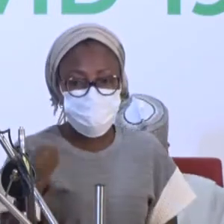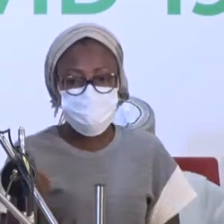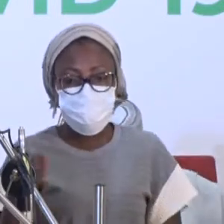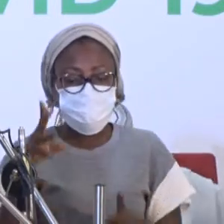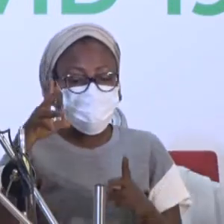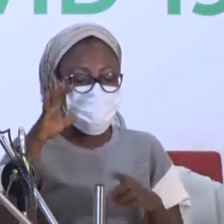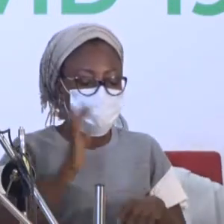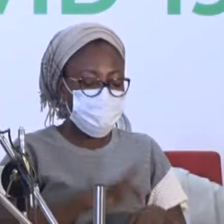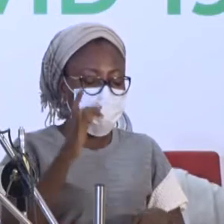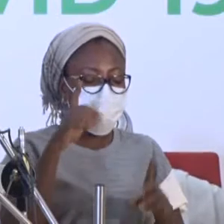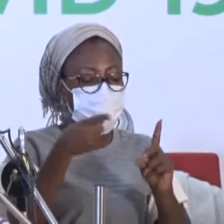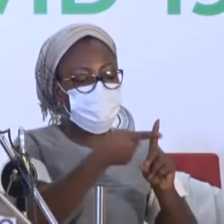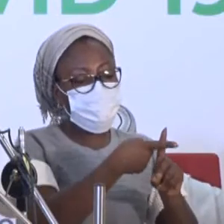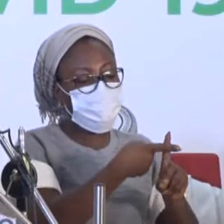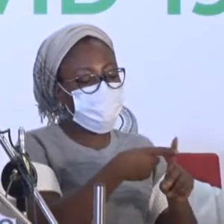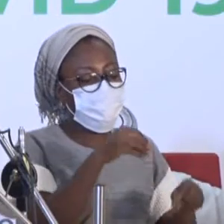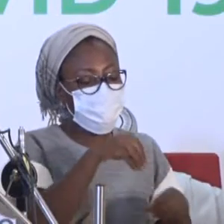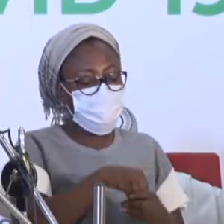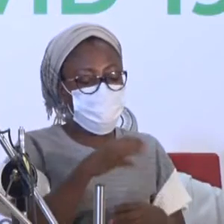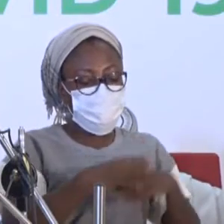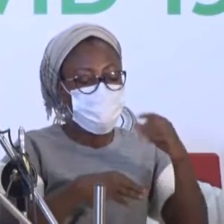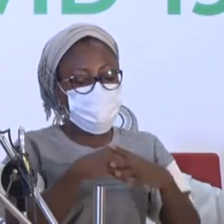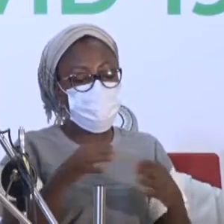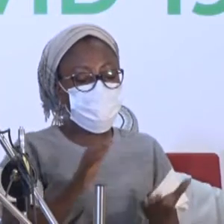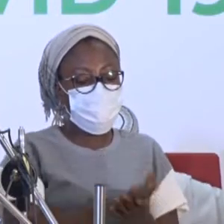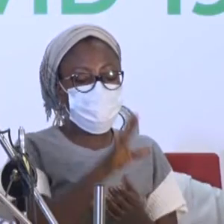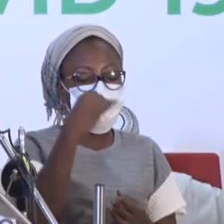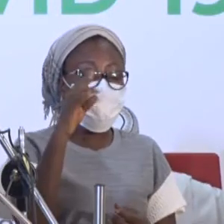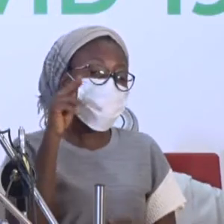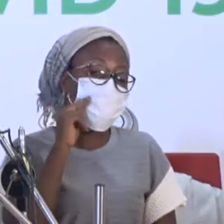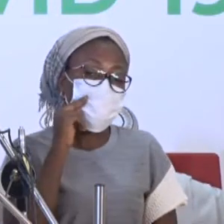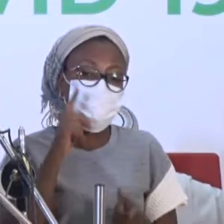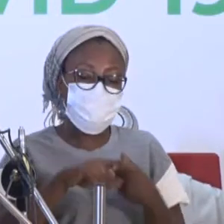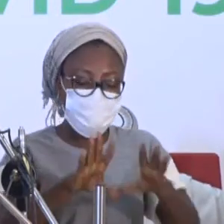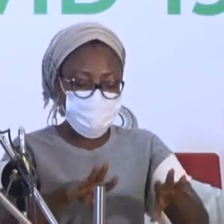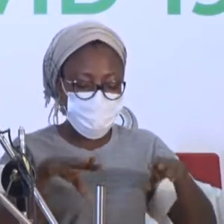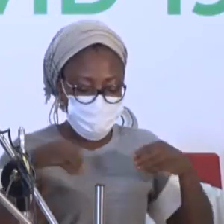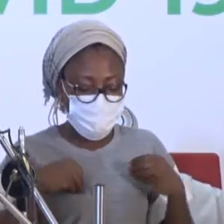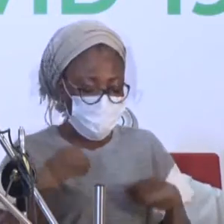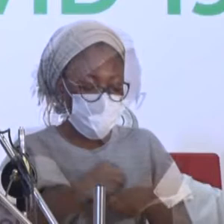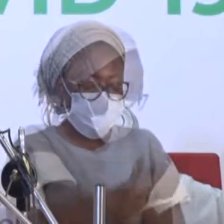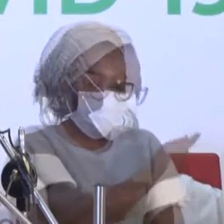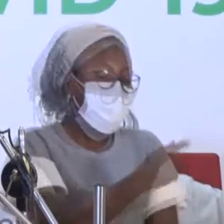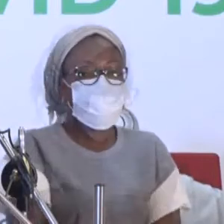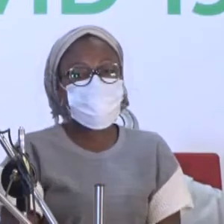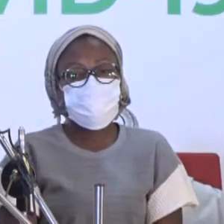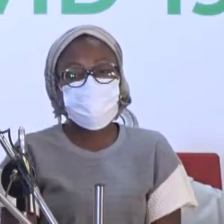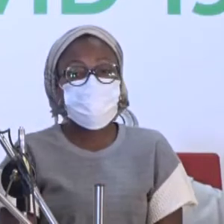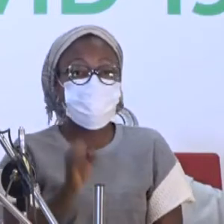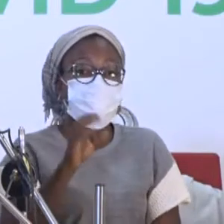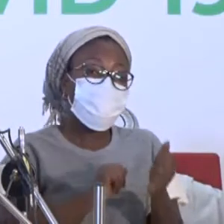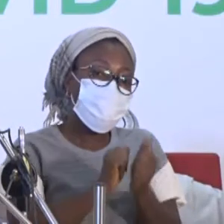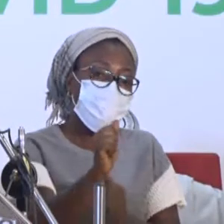impact positively in rebuilding the trust of Nigerians to accept COVID-19 vaccines. So